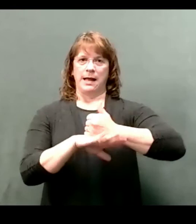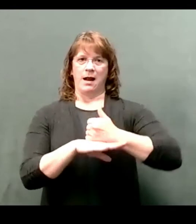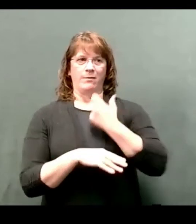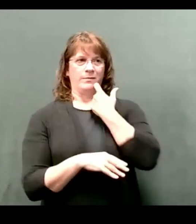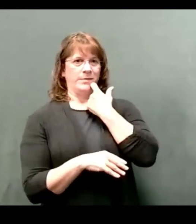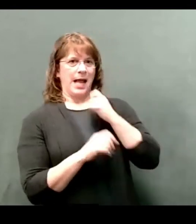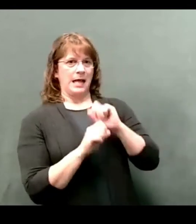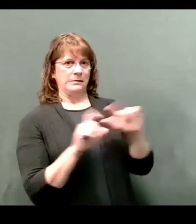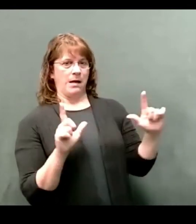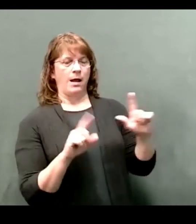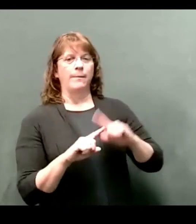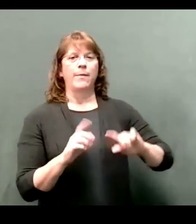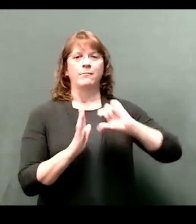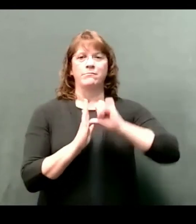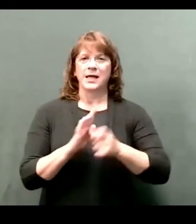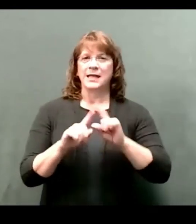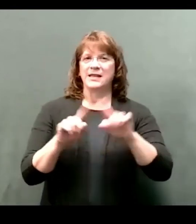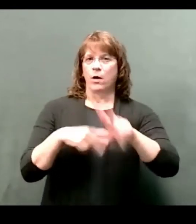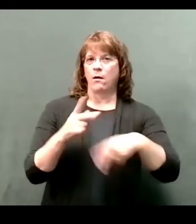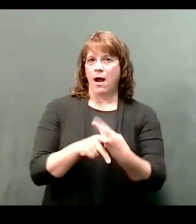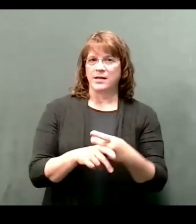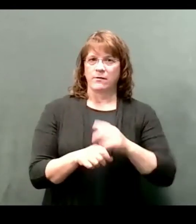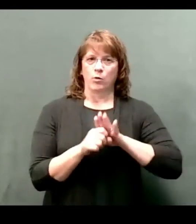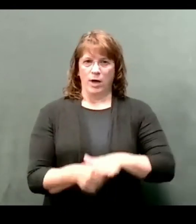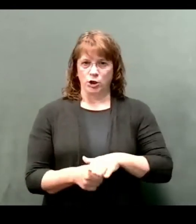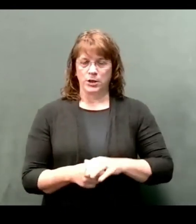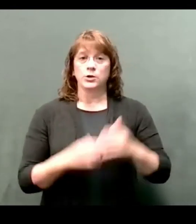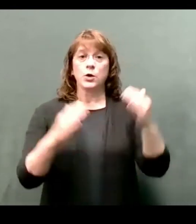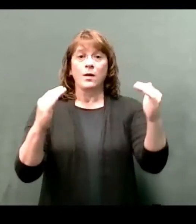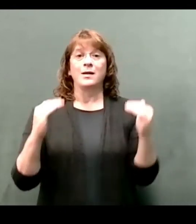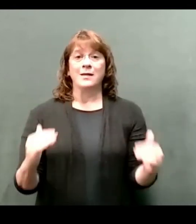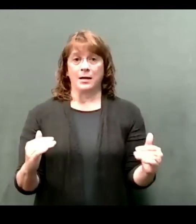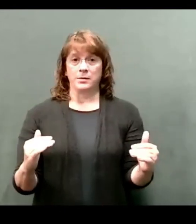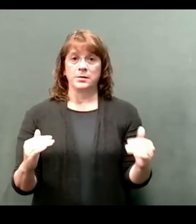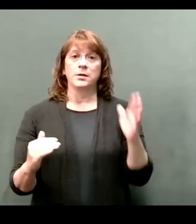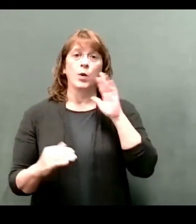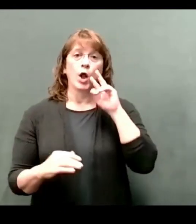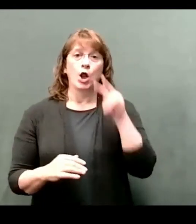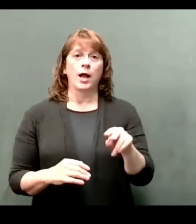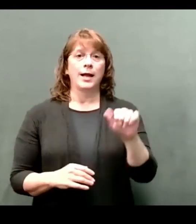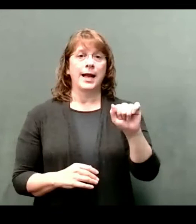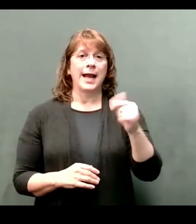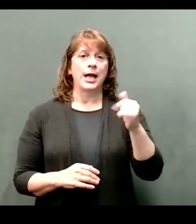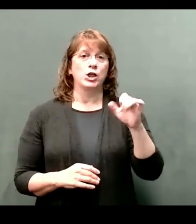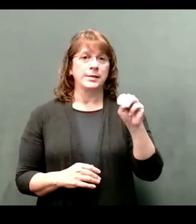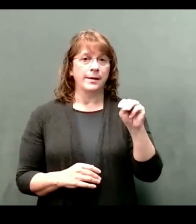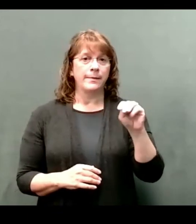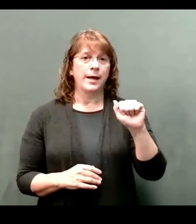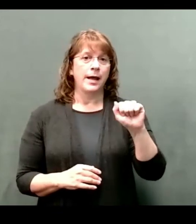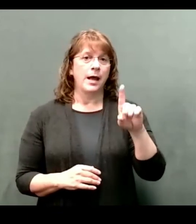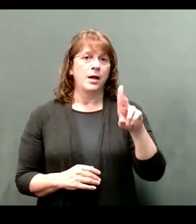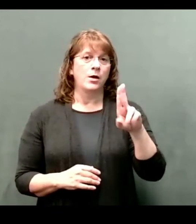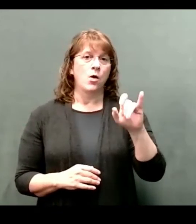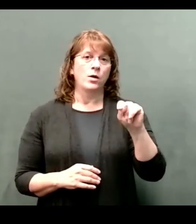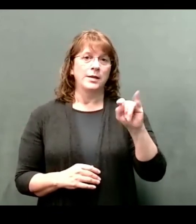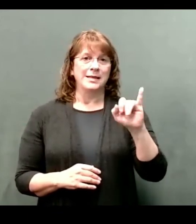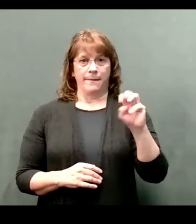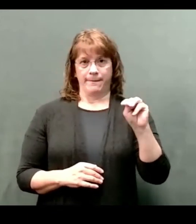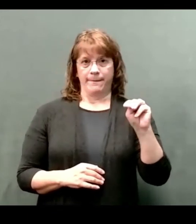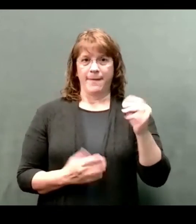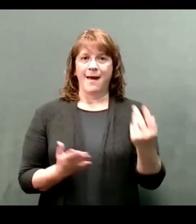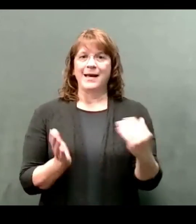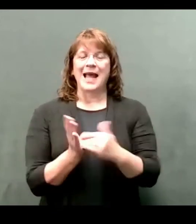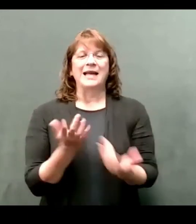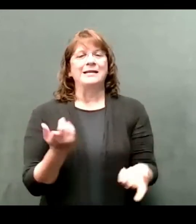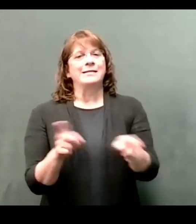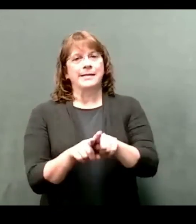So what I'll do though is highlight the different forms of oppression that we identified here. So the next one that we are looking at is ageism and adultism. And again, we have